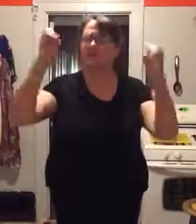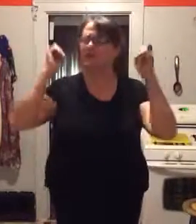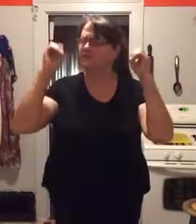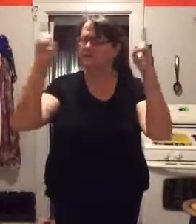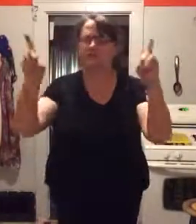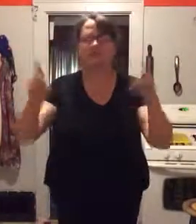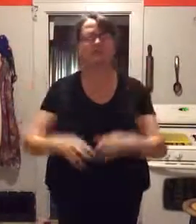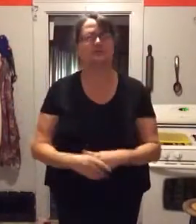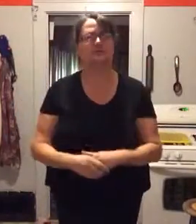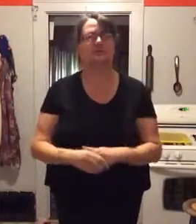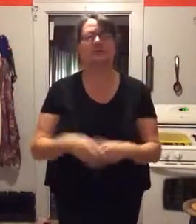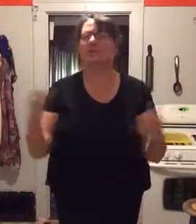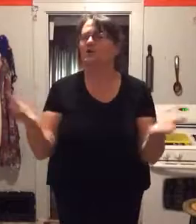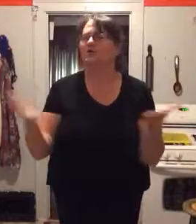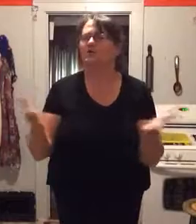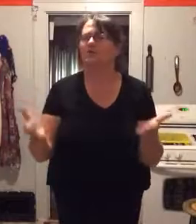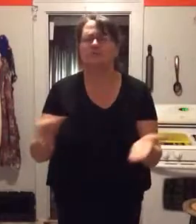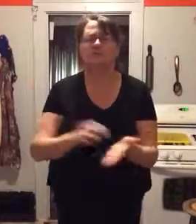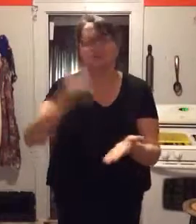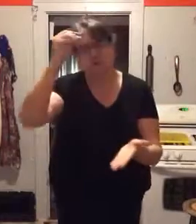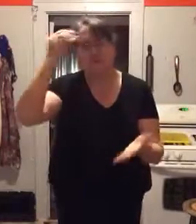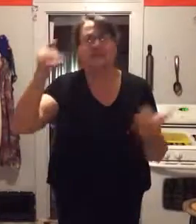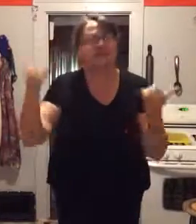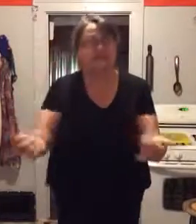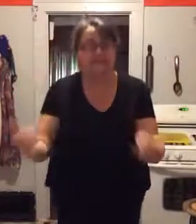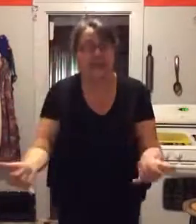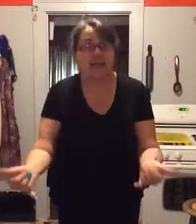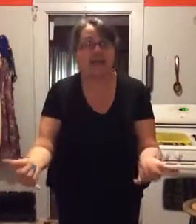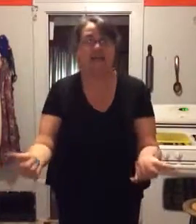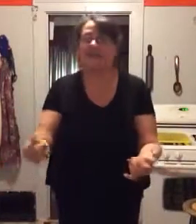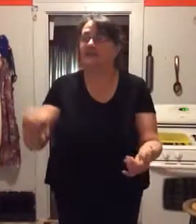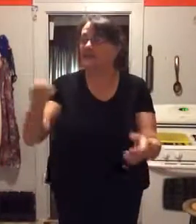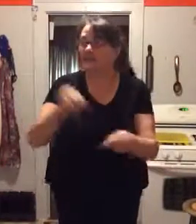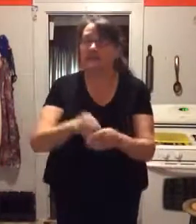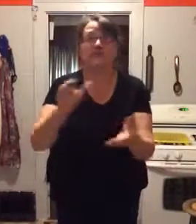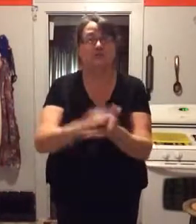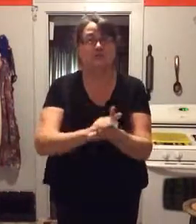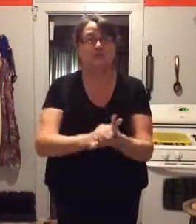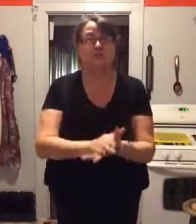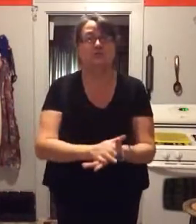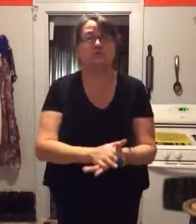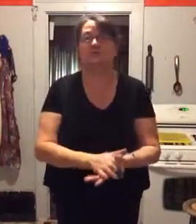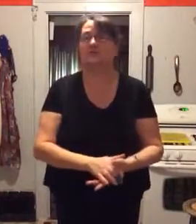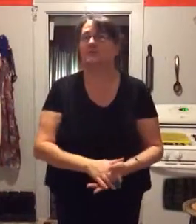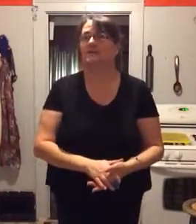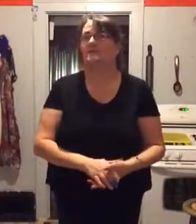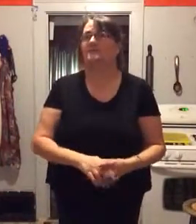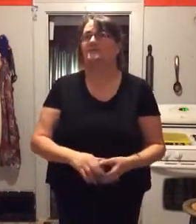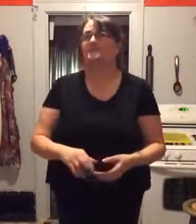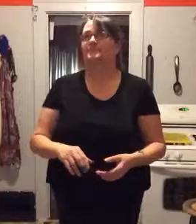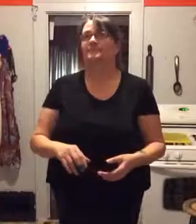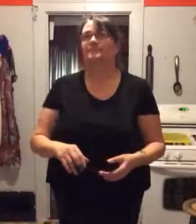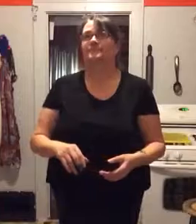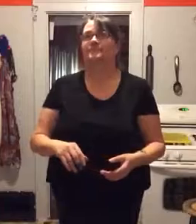will determine whether we as a nation can meet our greatest challenges in the